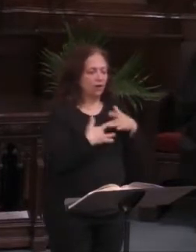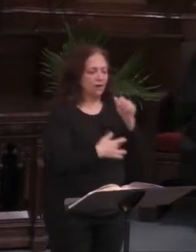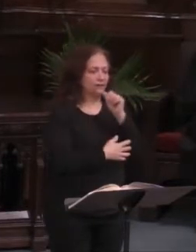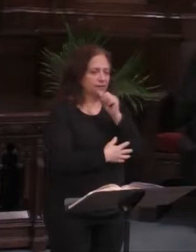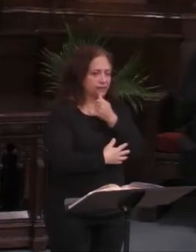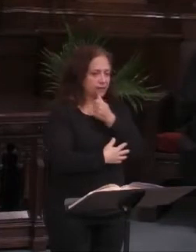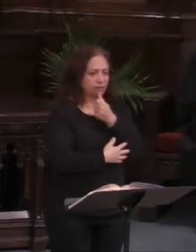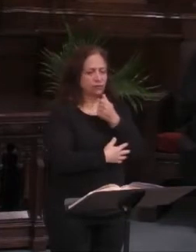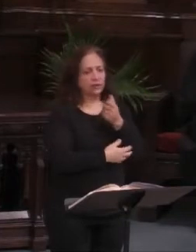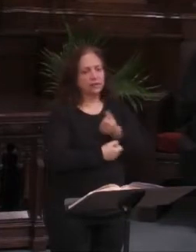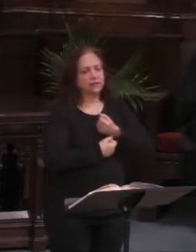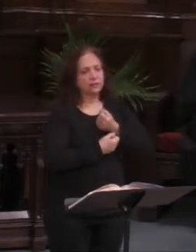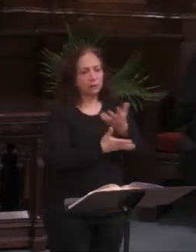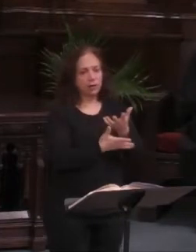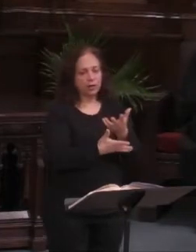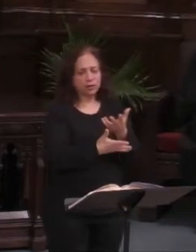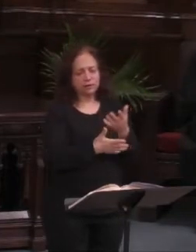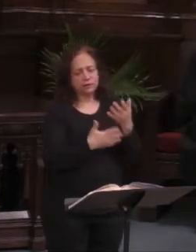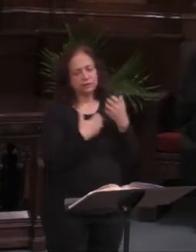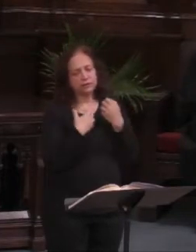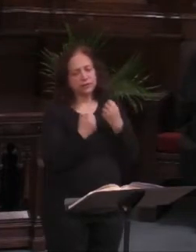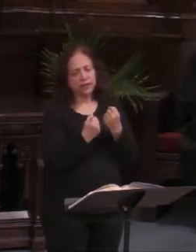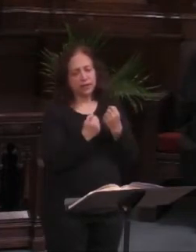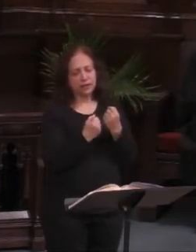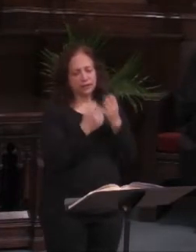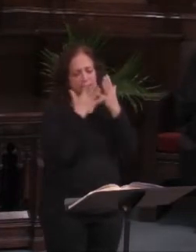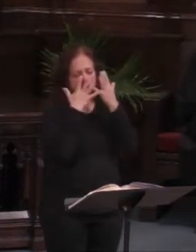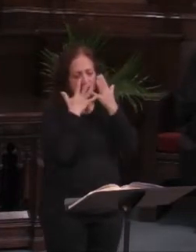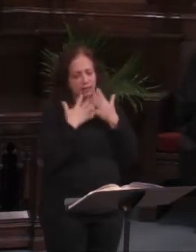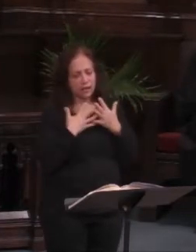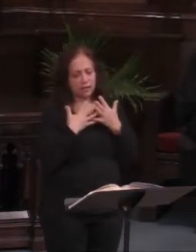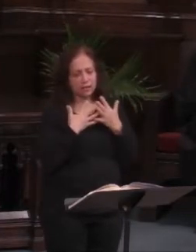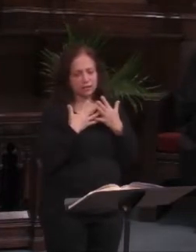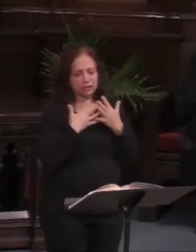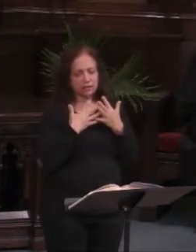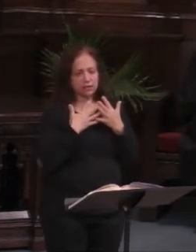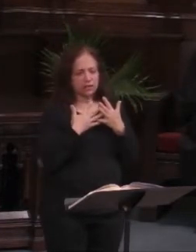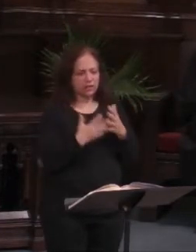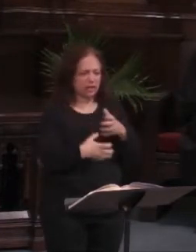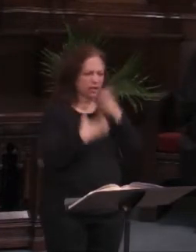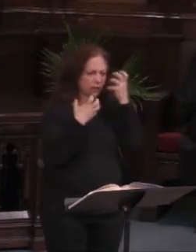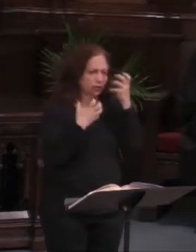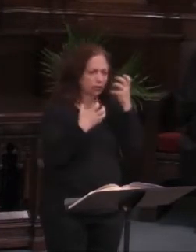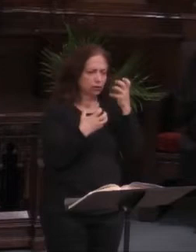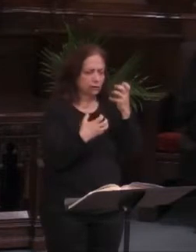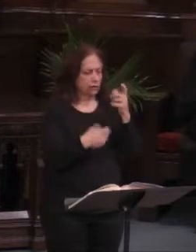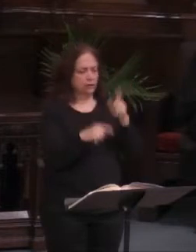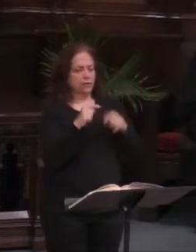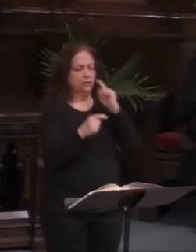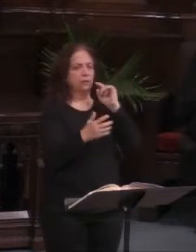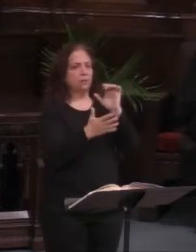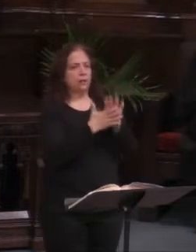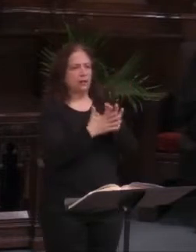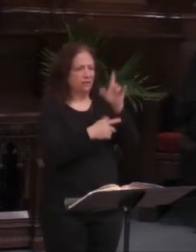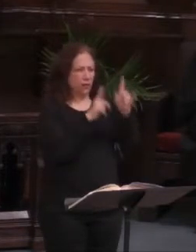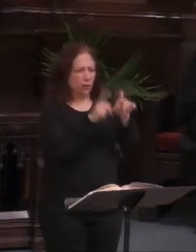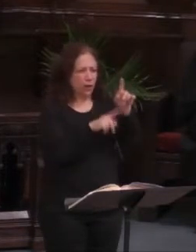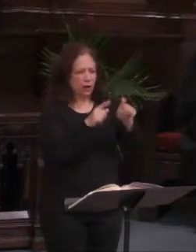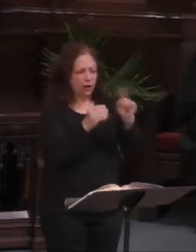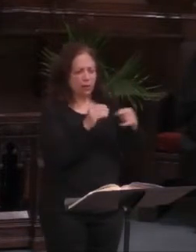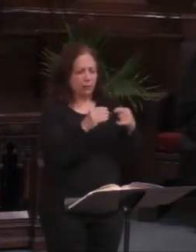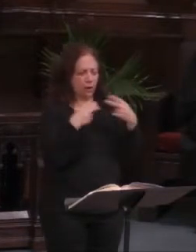suffering, expressions of intense sadness, anger, disbelief, questions